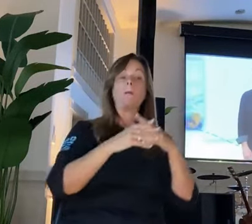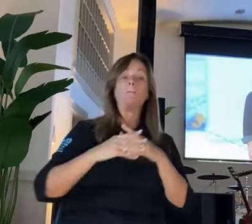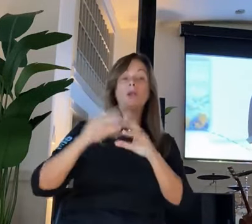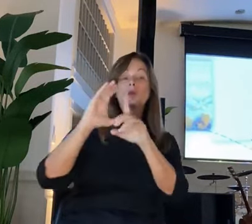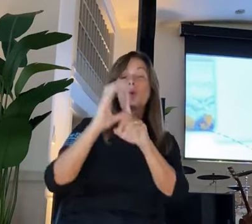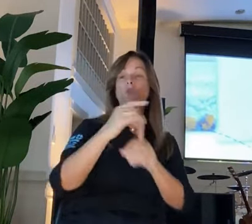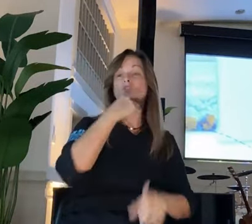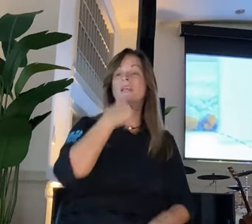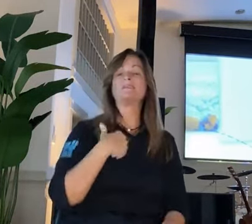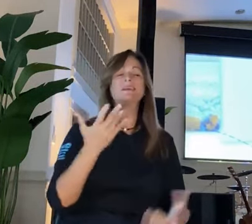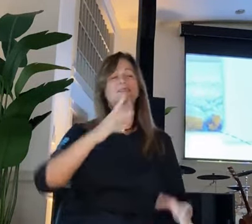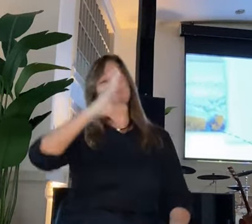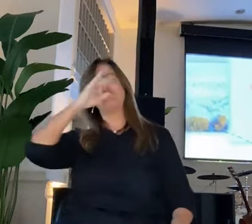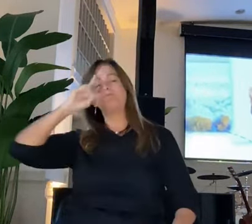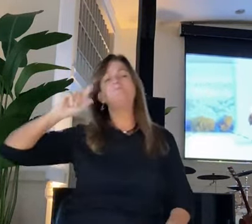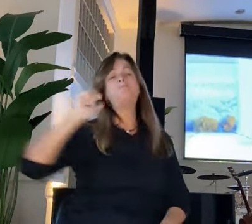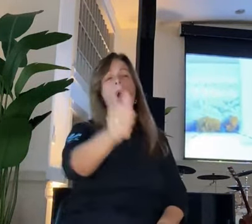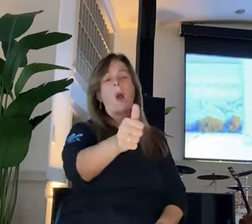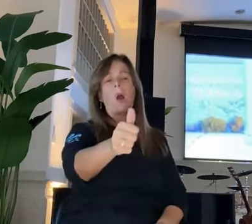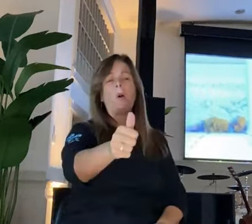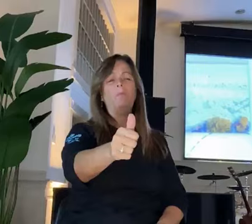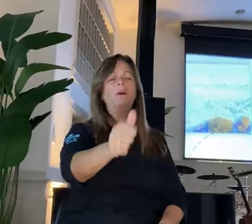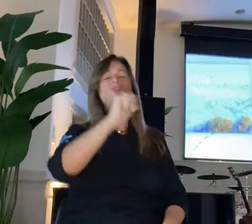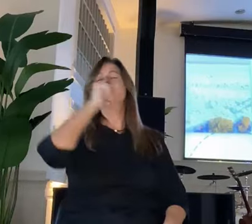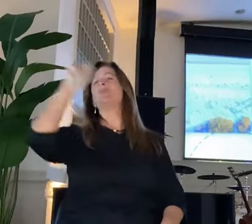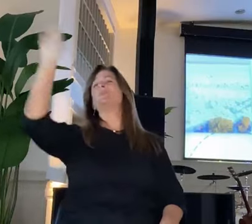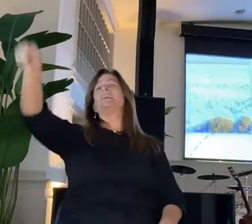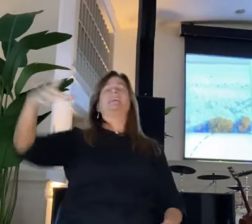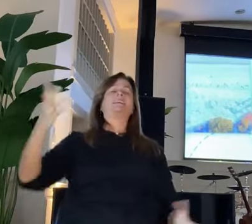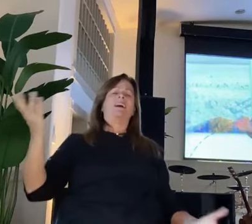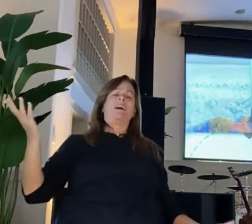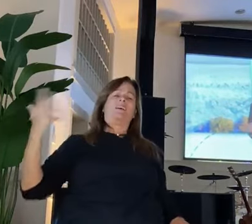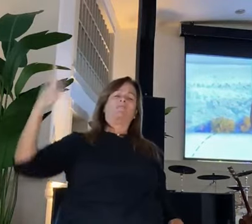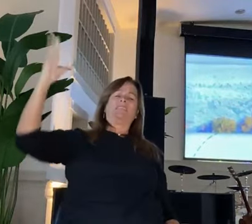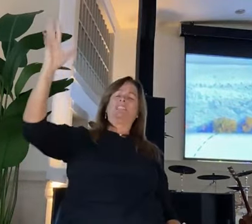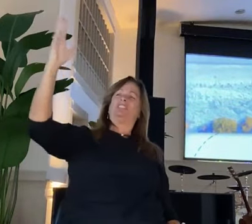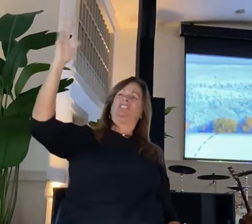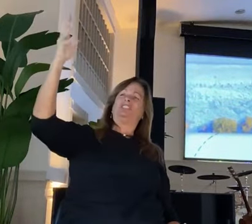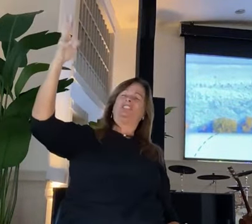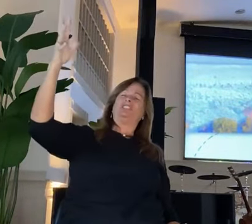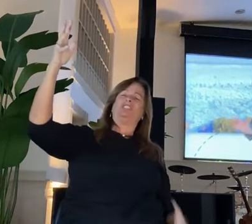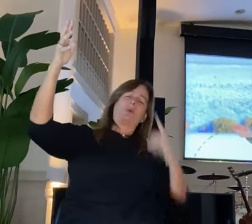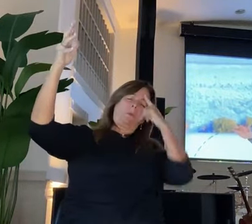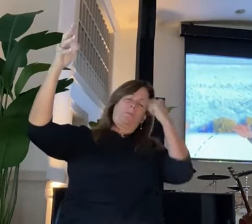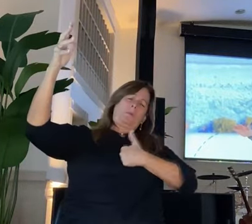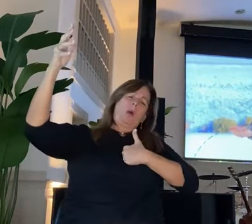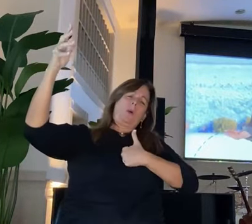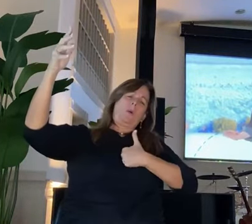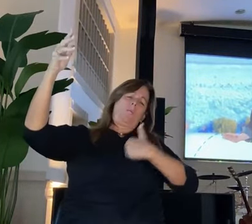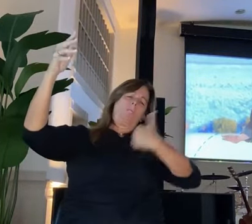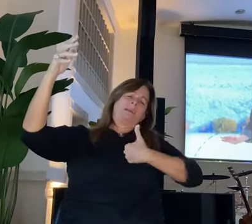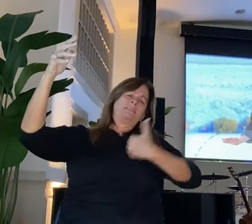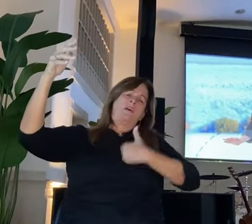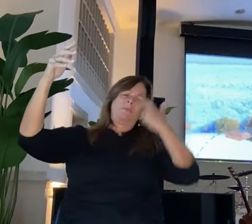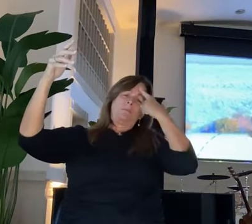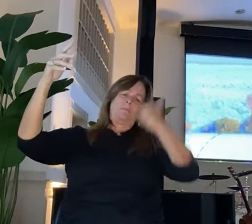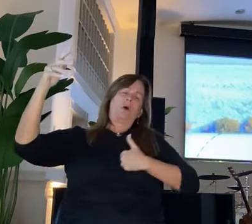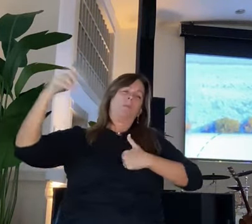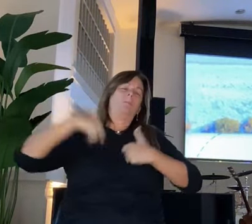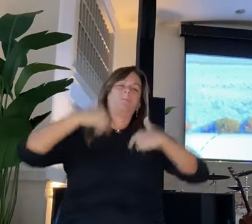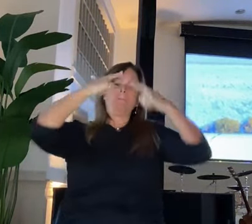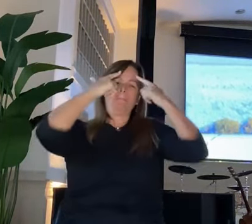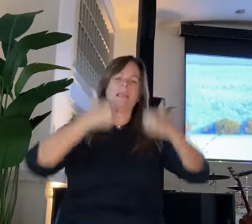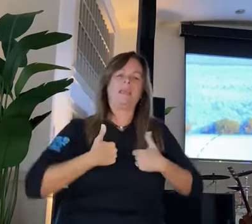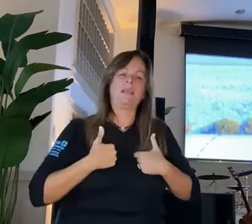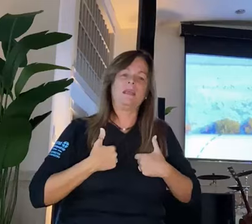go. You can do anything you want to do, right? Just be you, live your own truth. The problem with that is